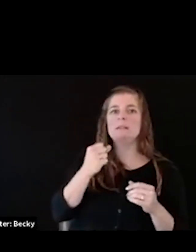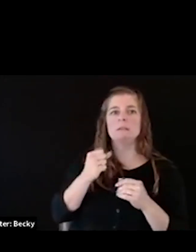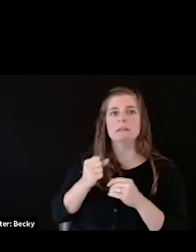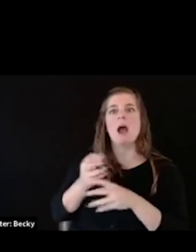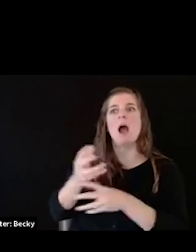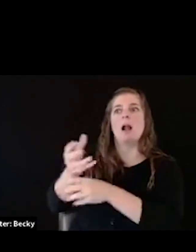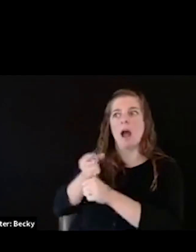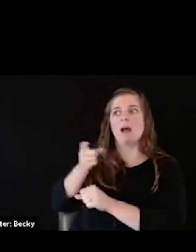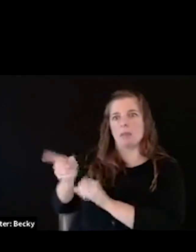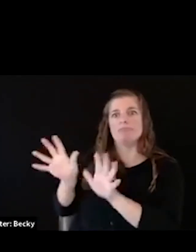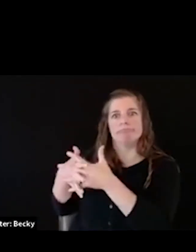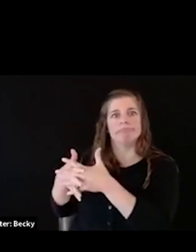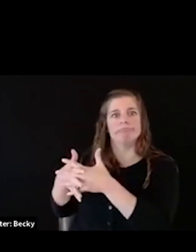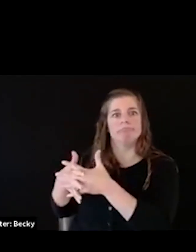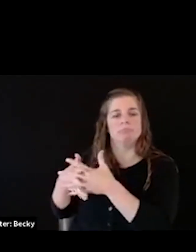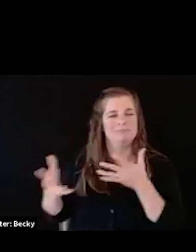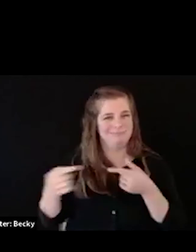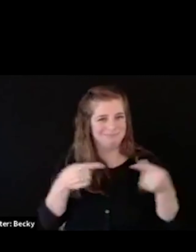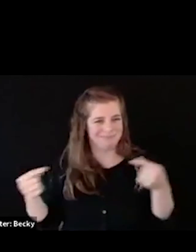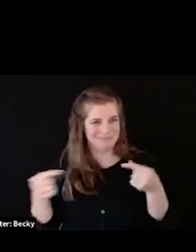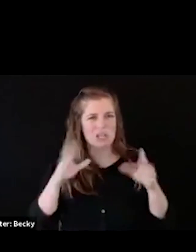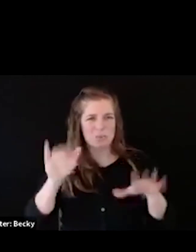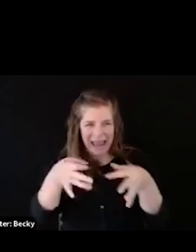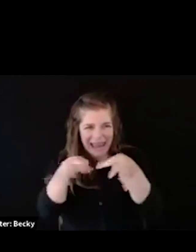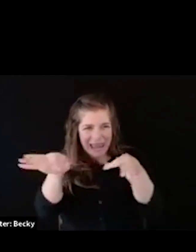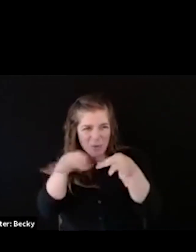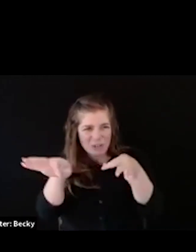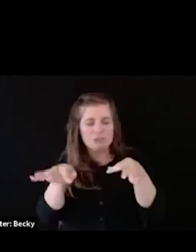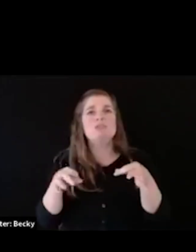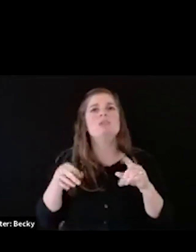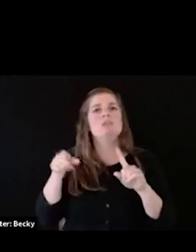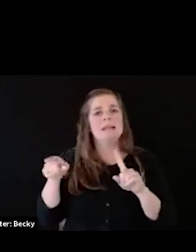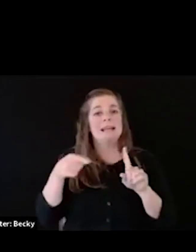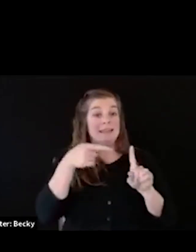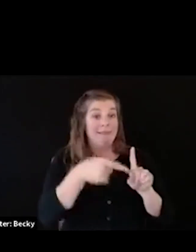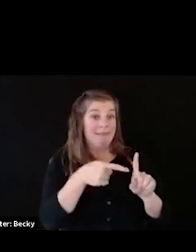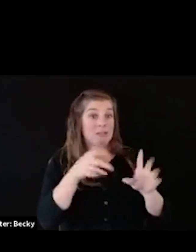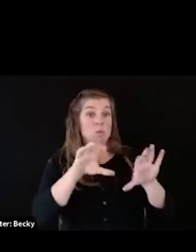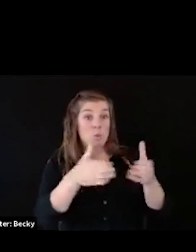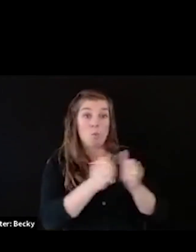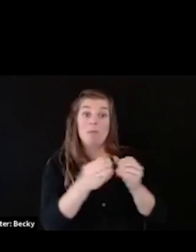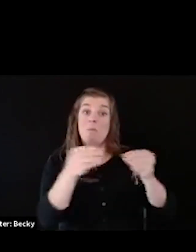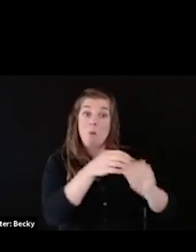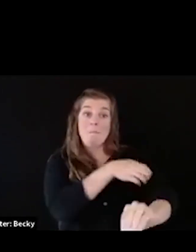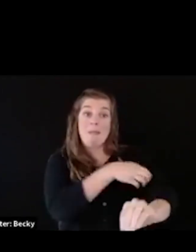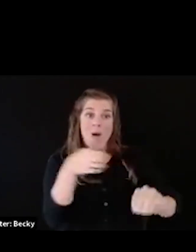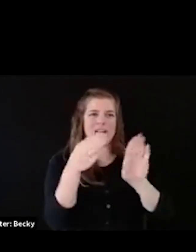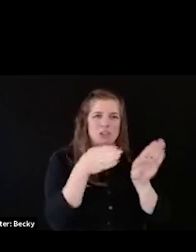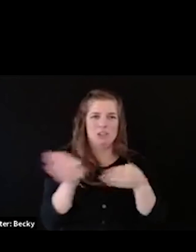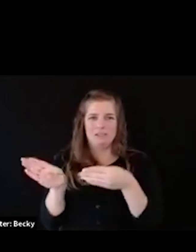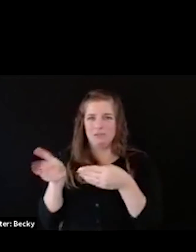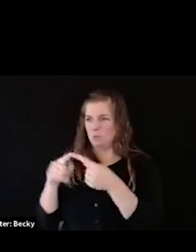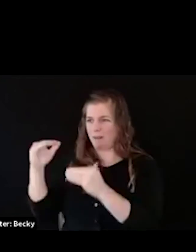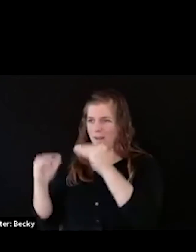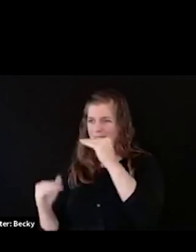this use of the passive voice has the effect of doing is shifting the focus off of the group with more power onto the group with less. And this is not a coincidence. It's